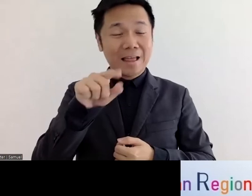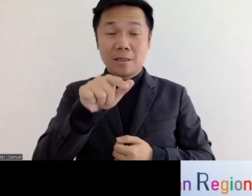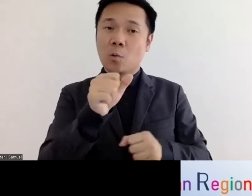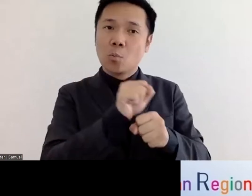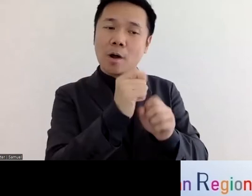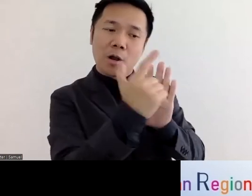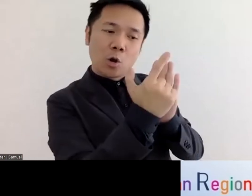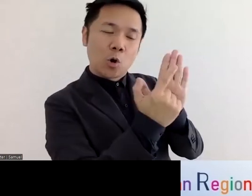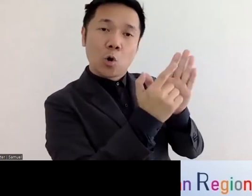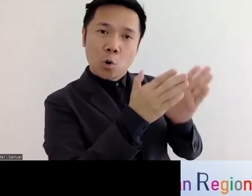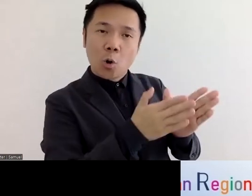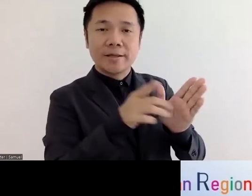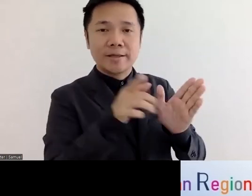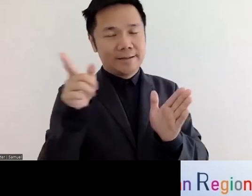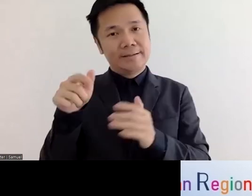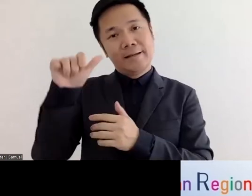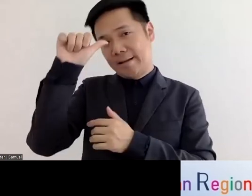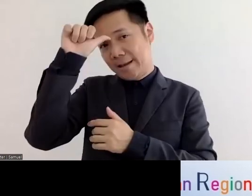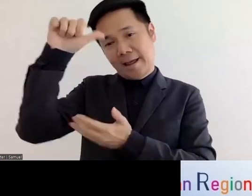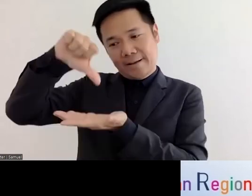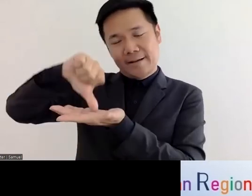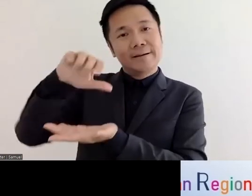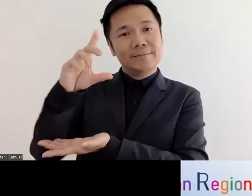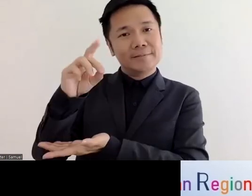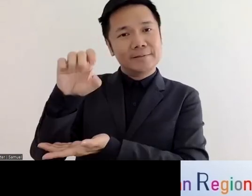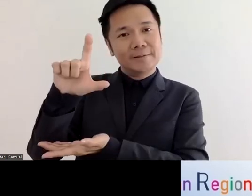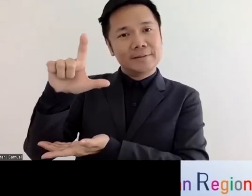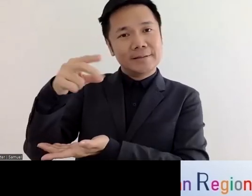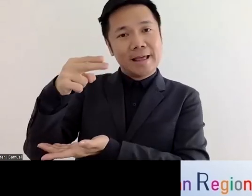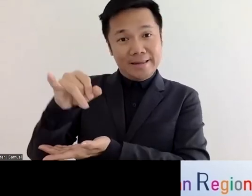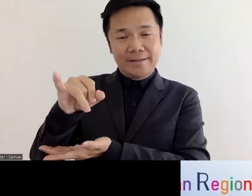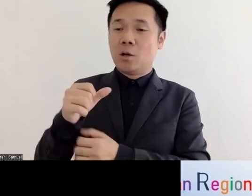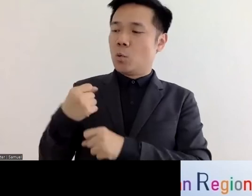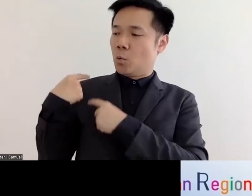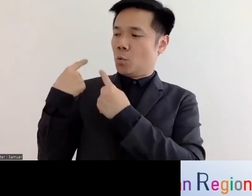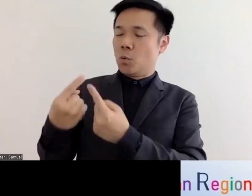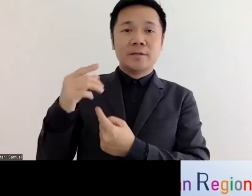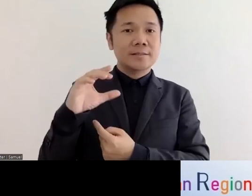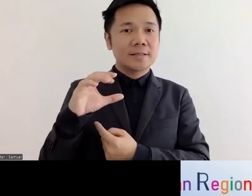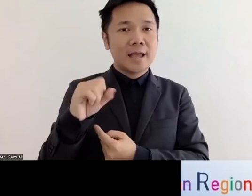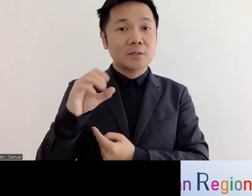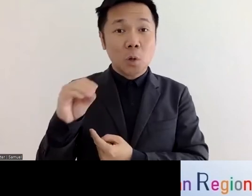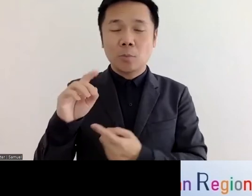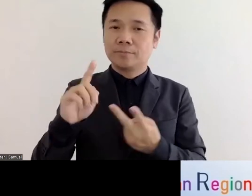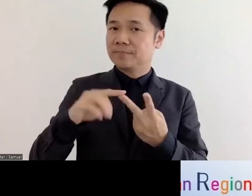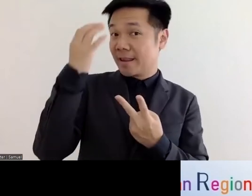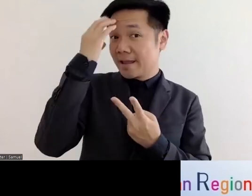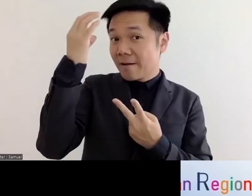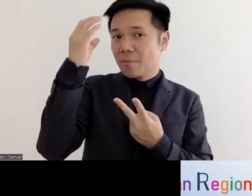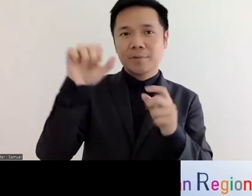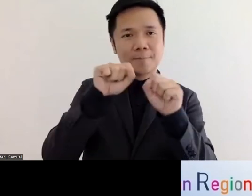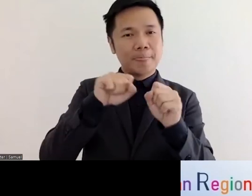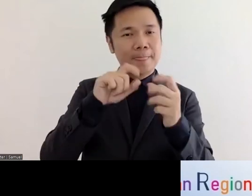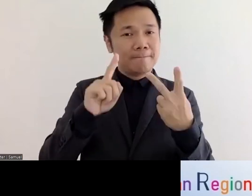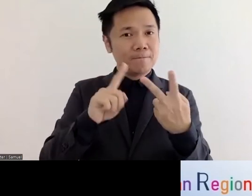of experience of working with a range of civil society organizations, networks, government systems on gender